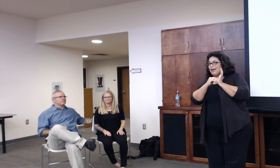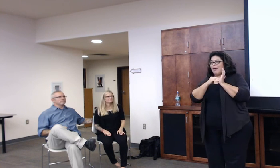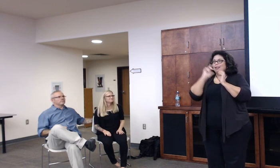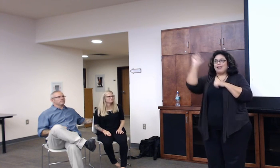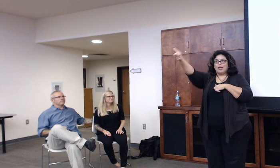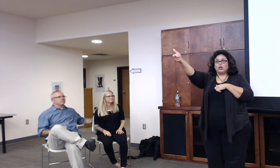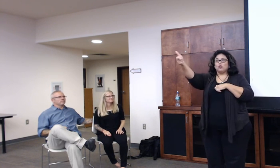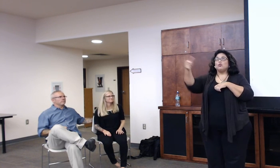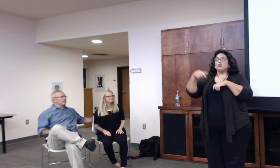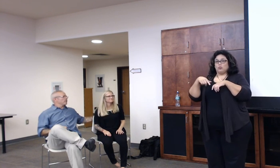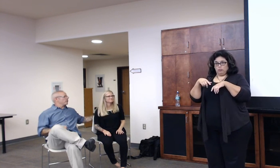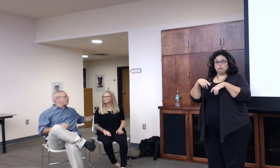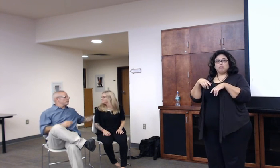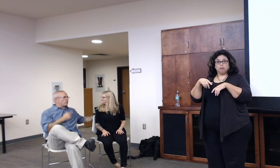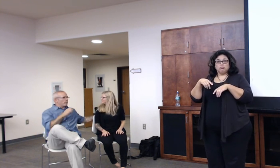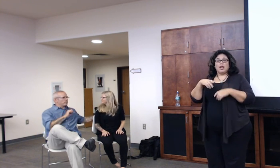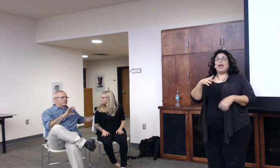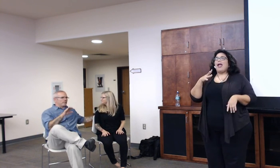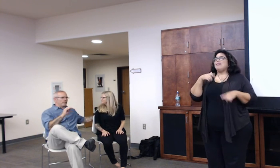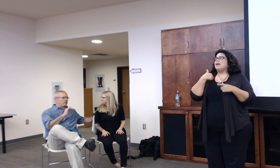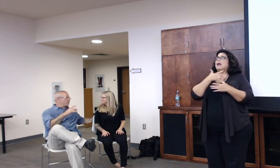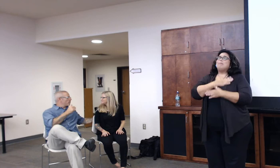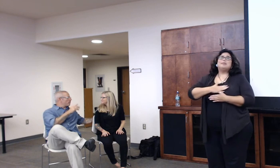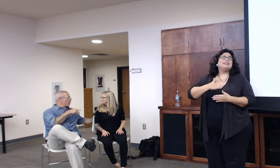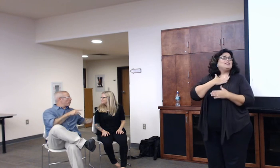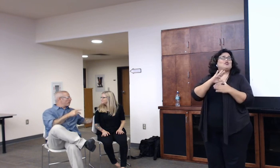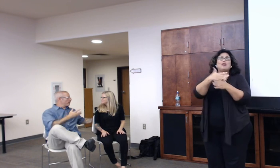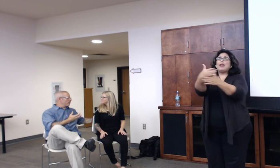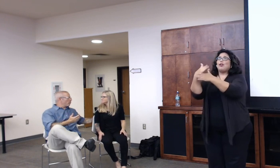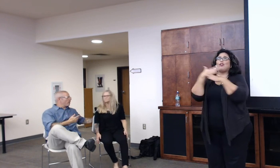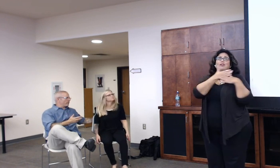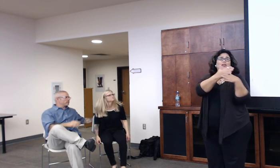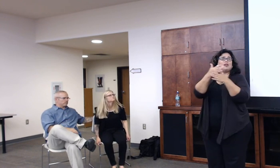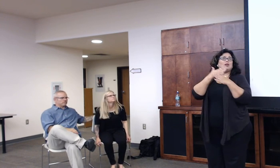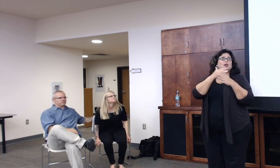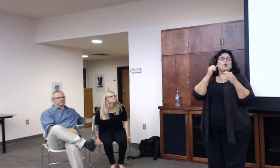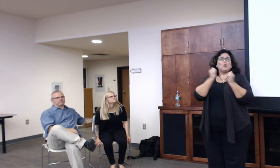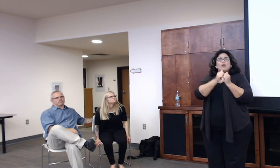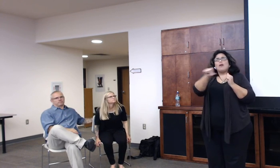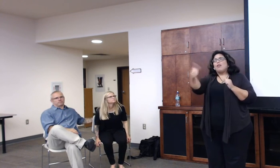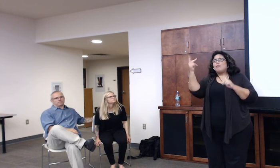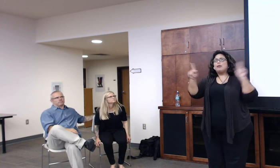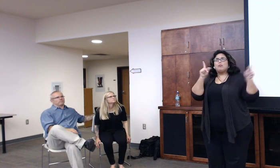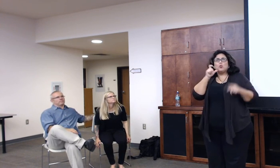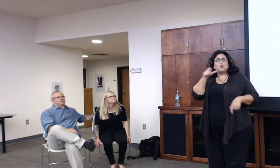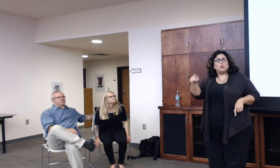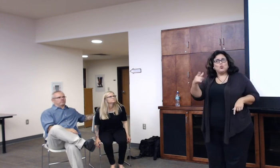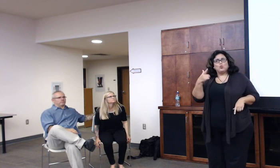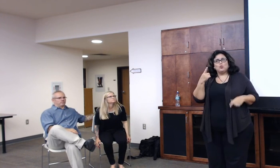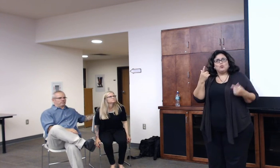can watch us at a later time if you'd like. Please, you guys, share amongst each other. Share with others.